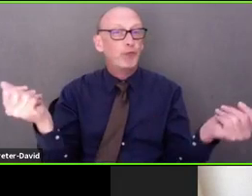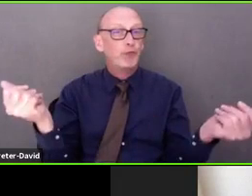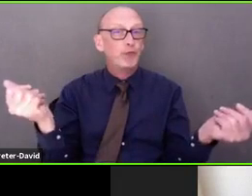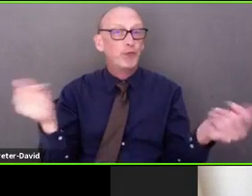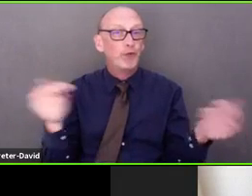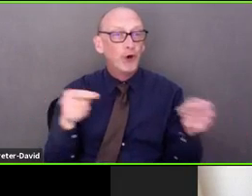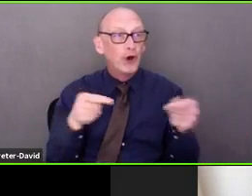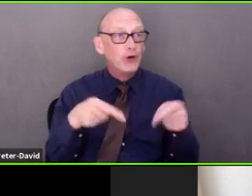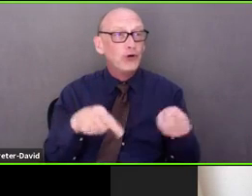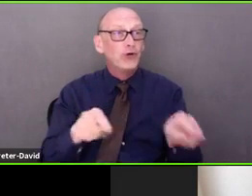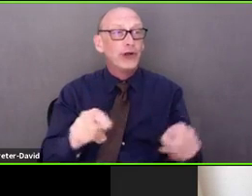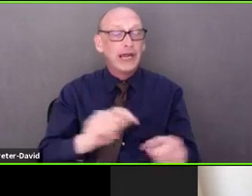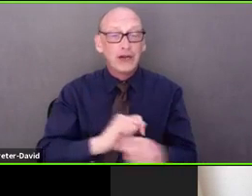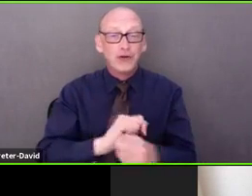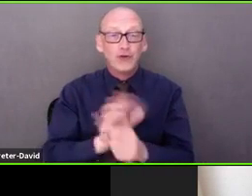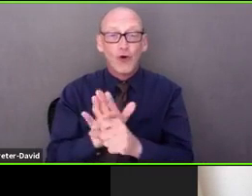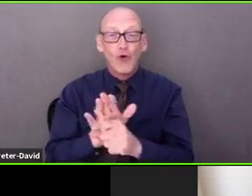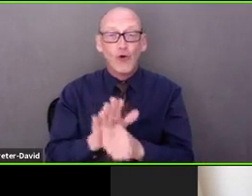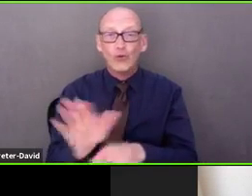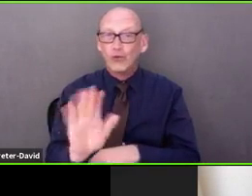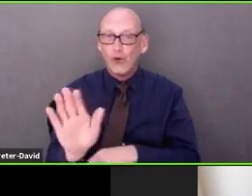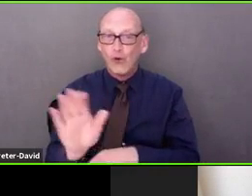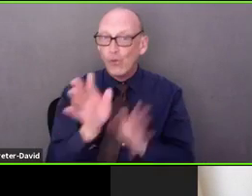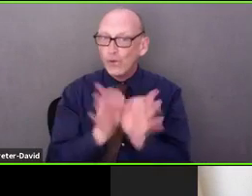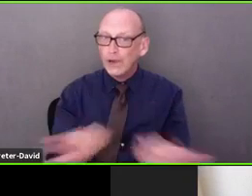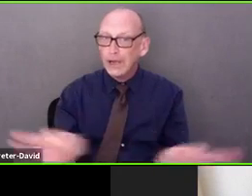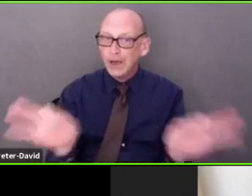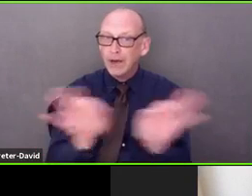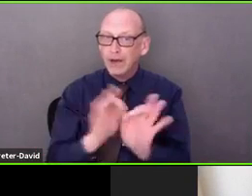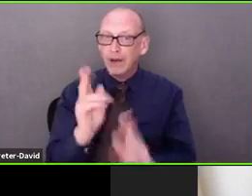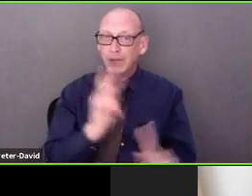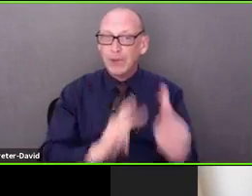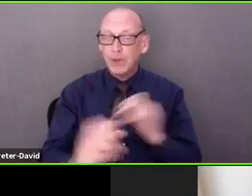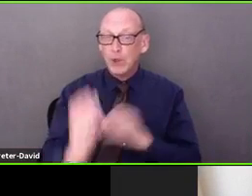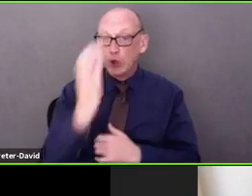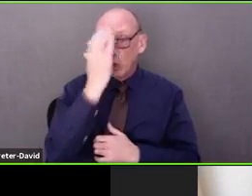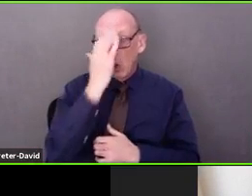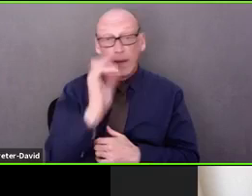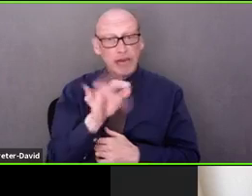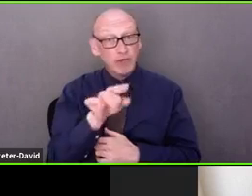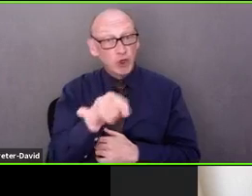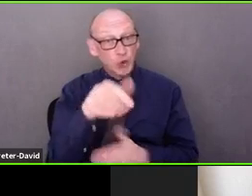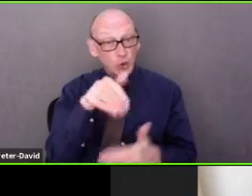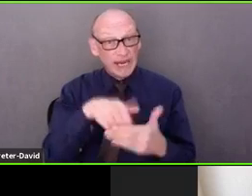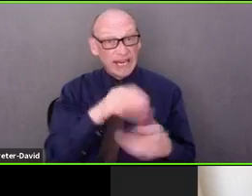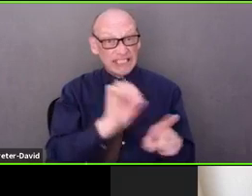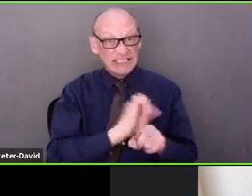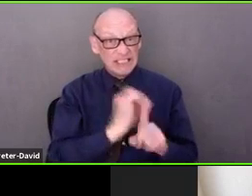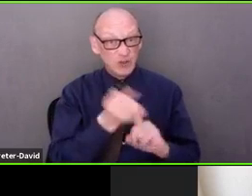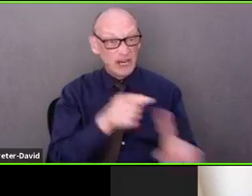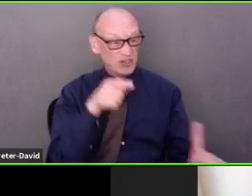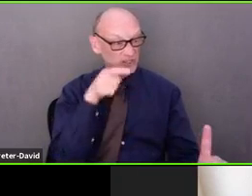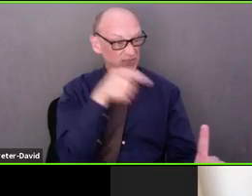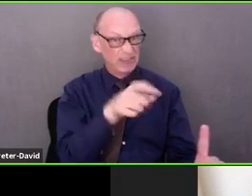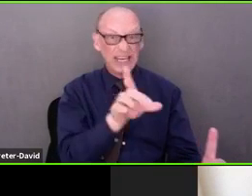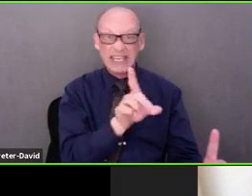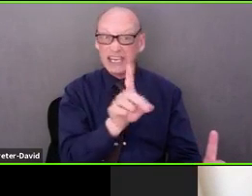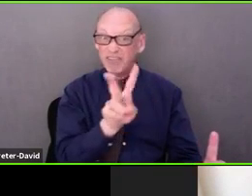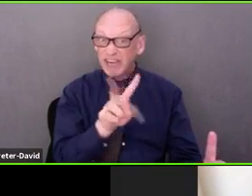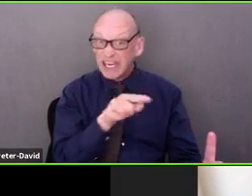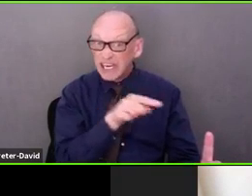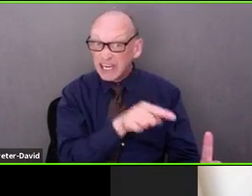pandemic. So it's important for people to know, if you are in a domestic violence situation, that